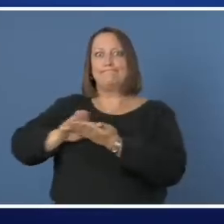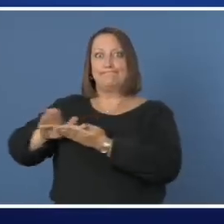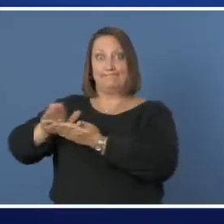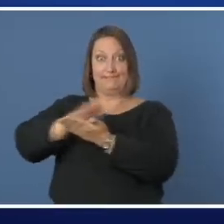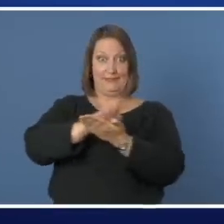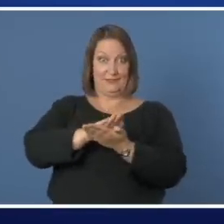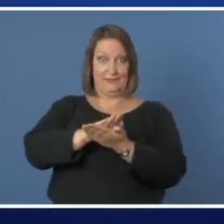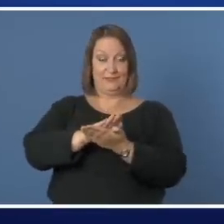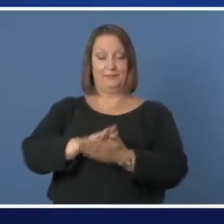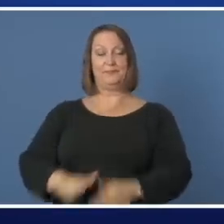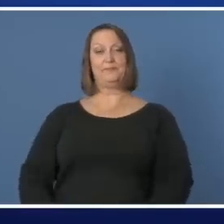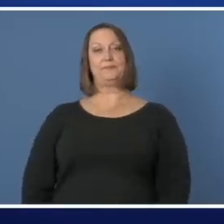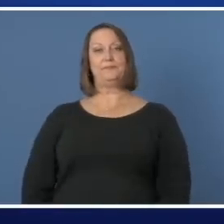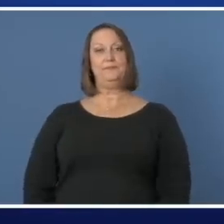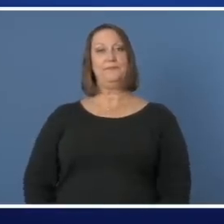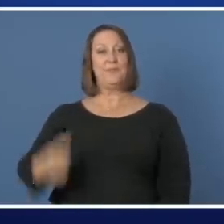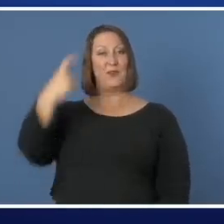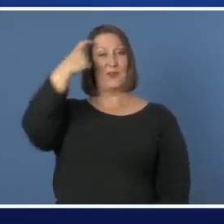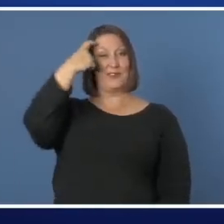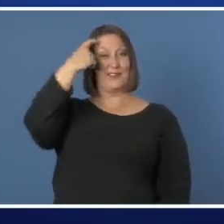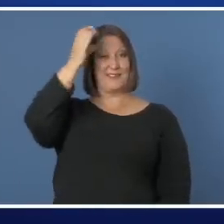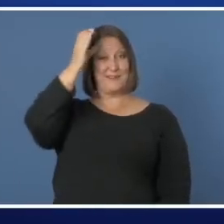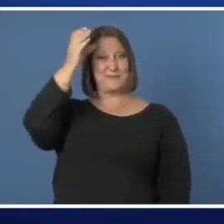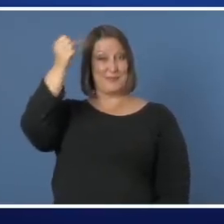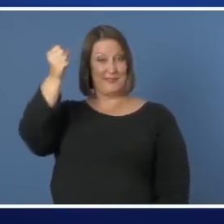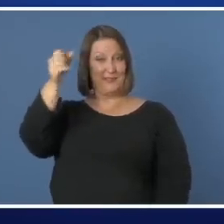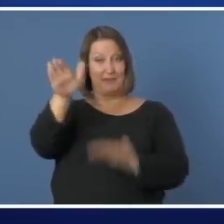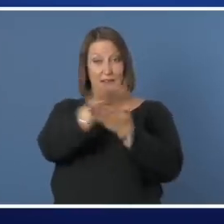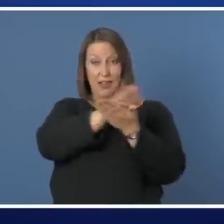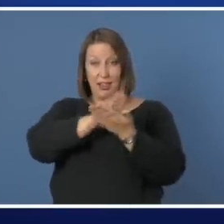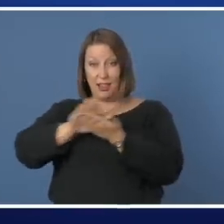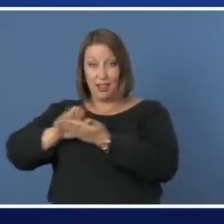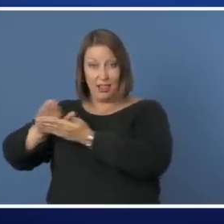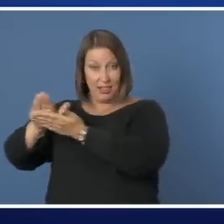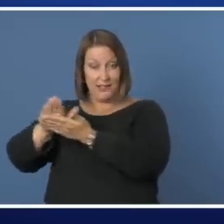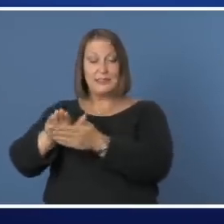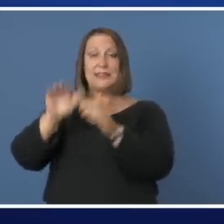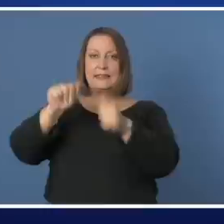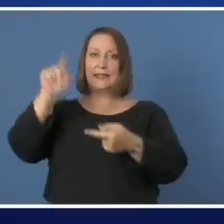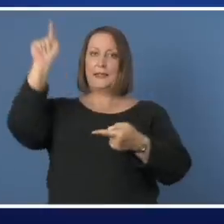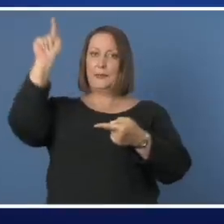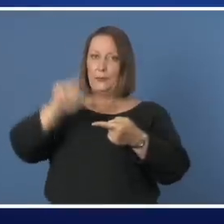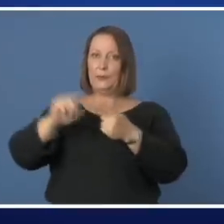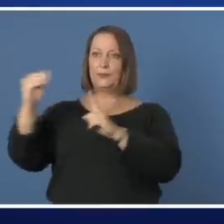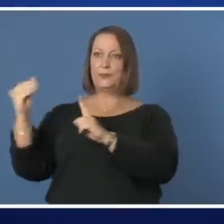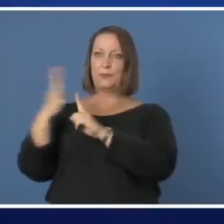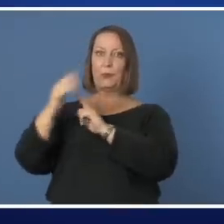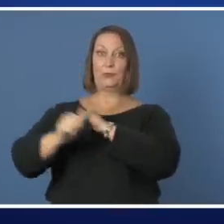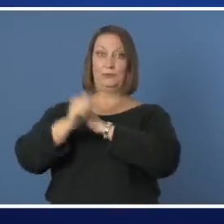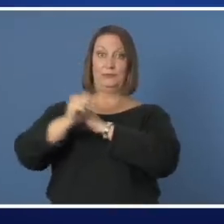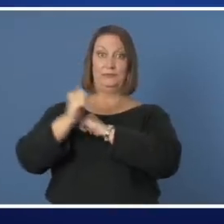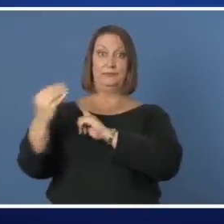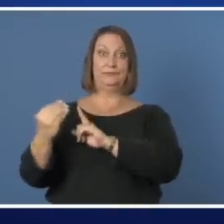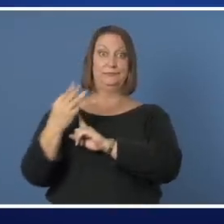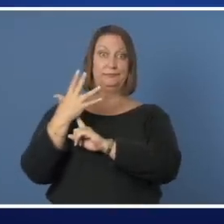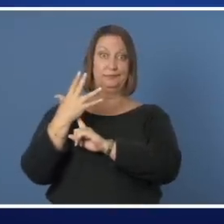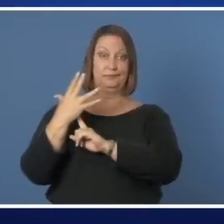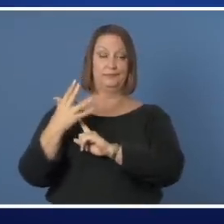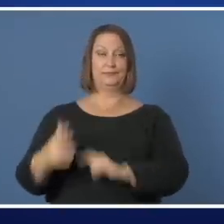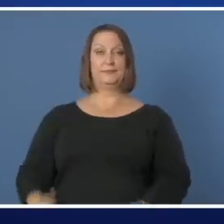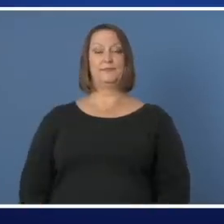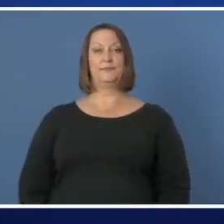using common sense sanitation techniques can lessen your chance of